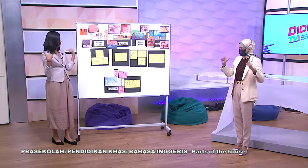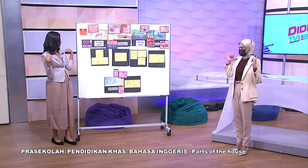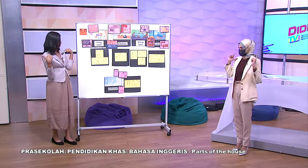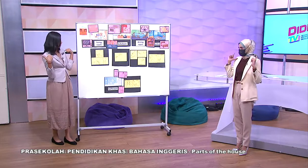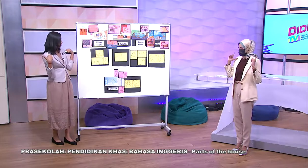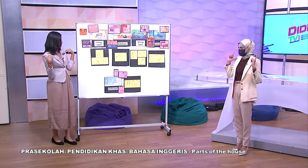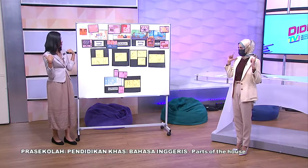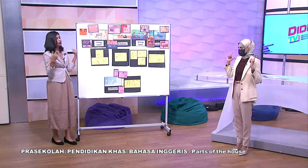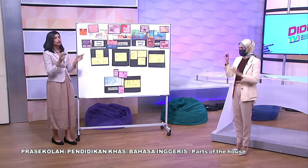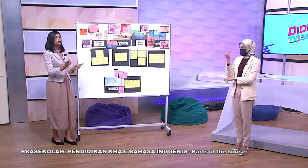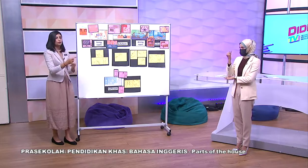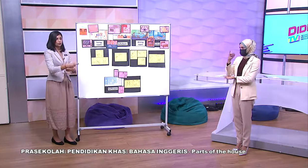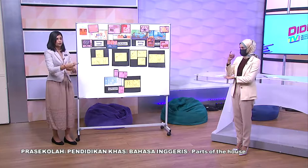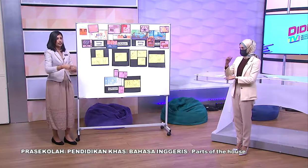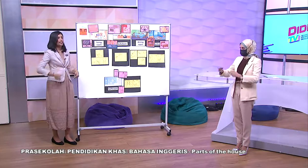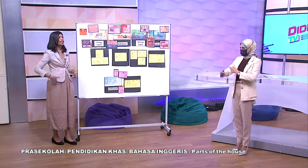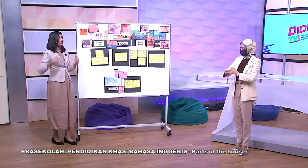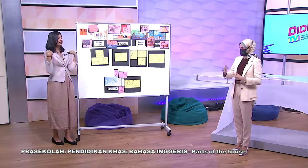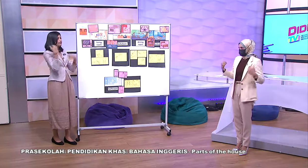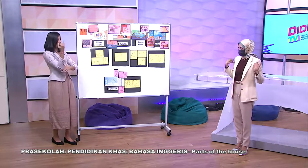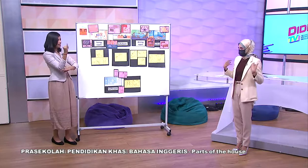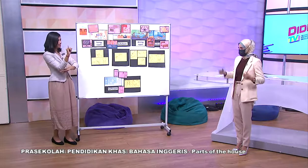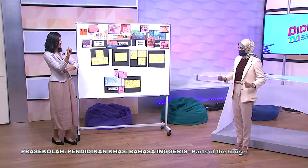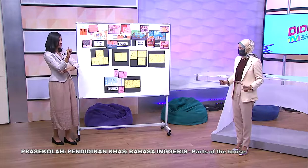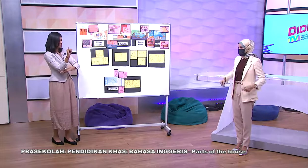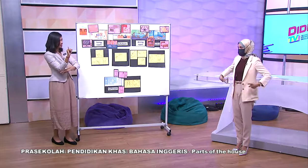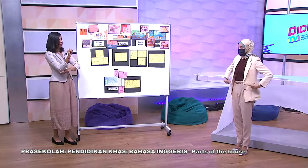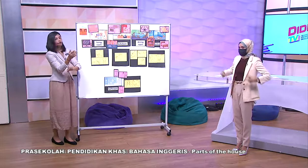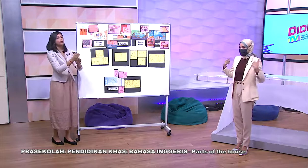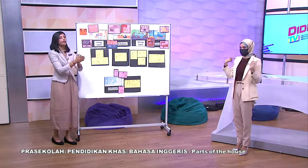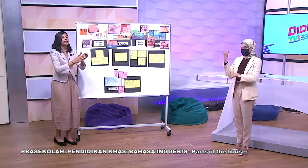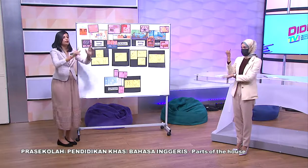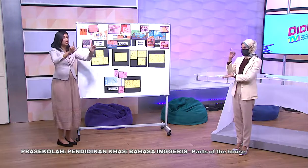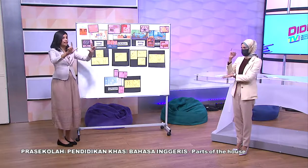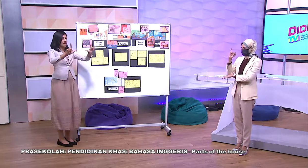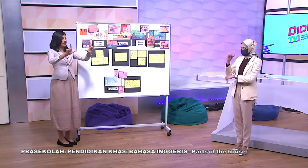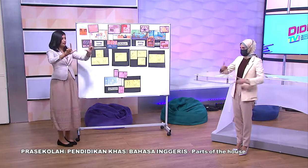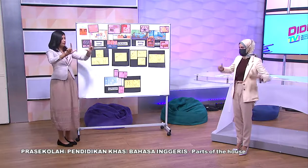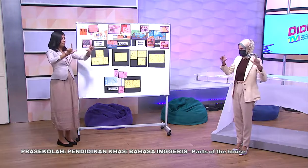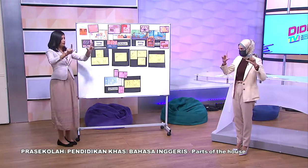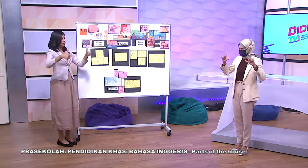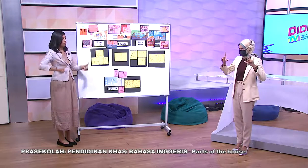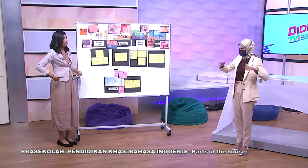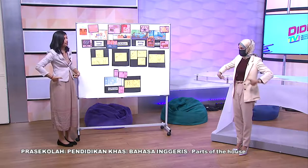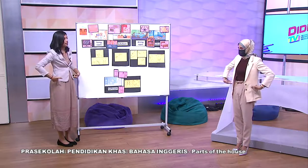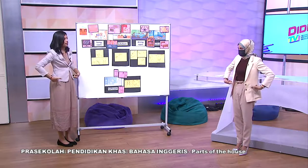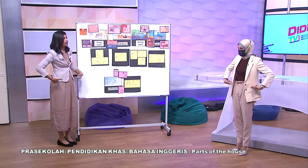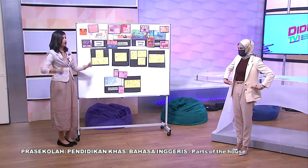Living room. Living. Okay. Okay, we do again. We take an L. Mm-hmm. Put here. Up